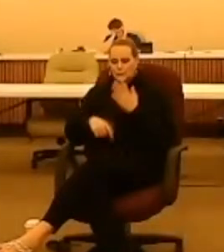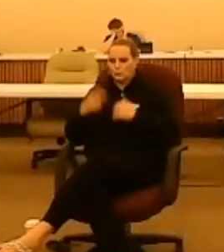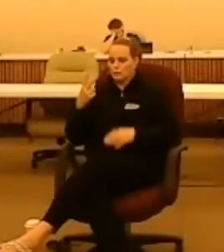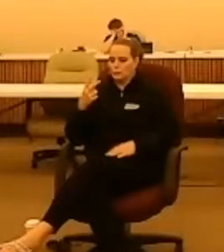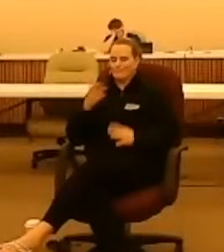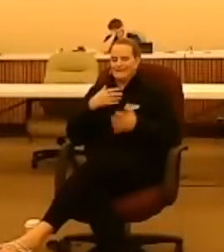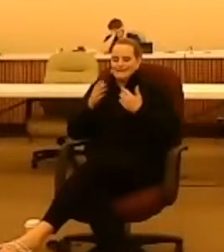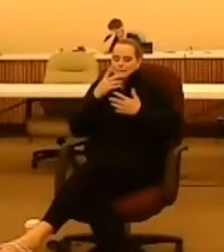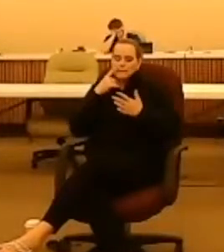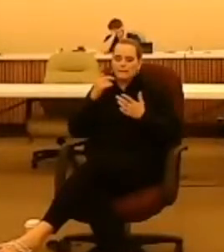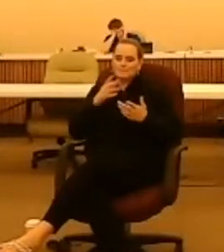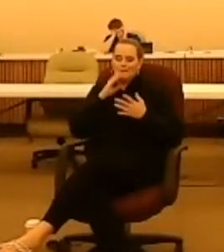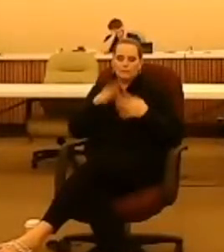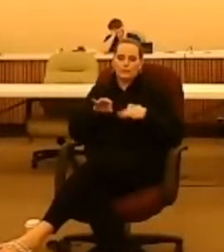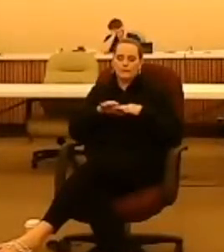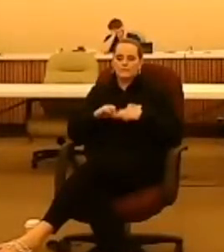in.